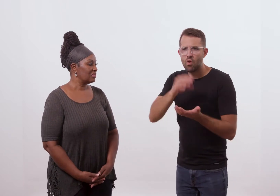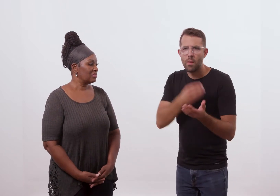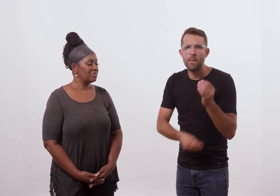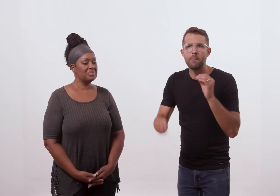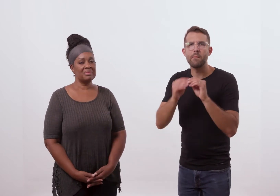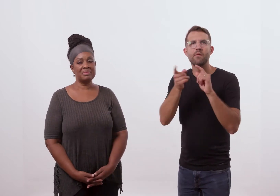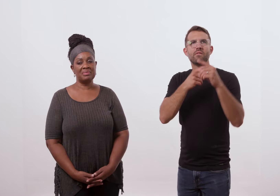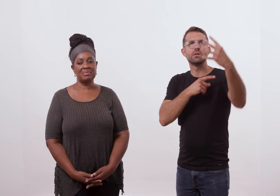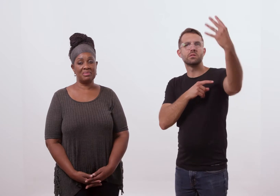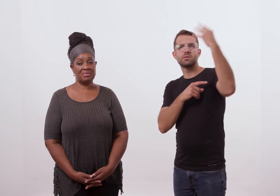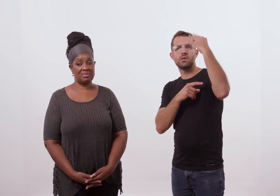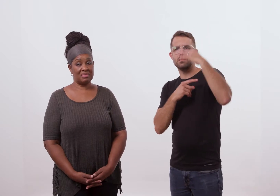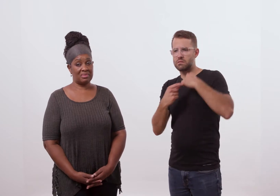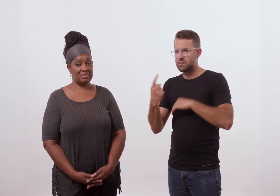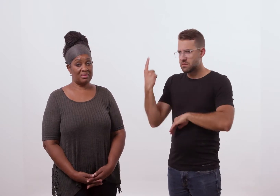star.